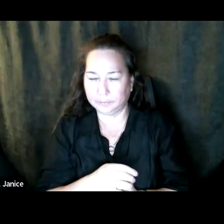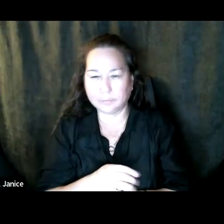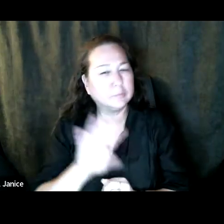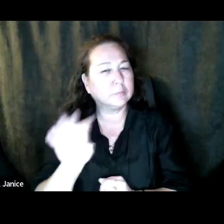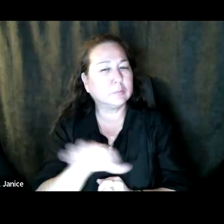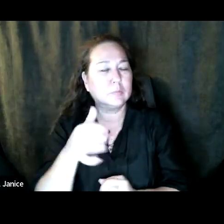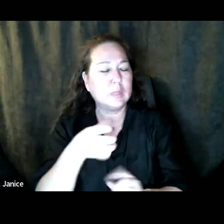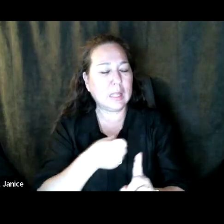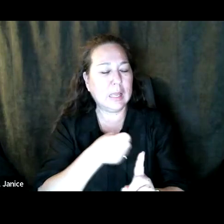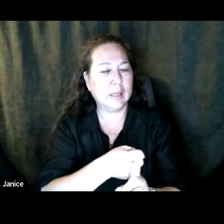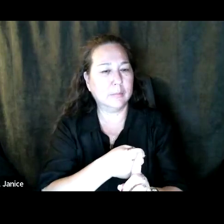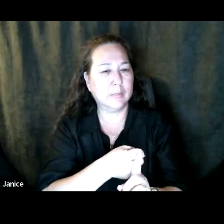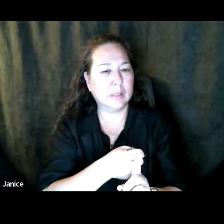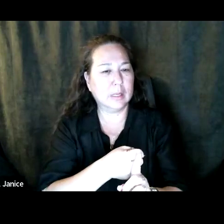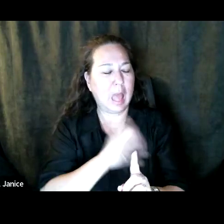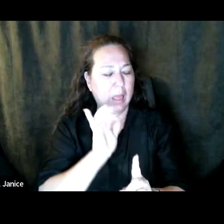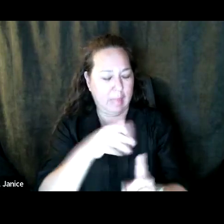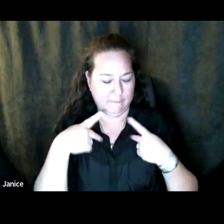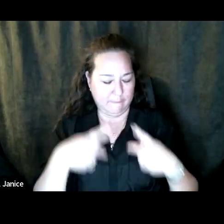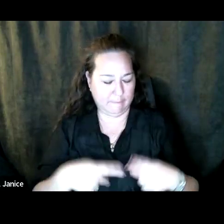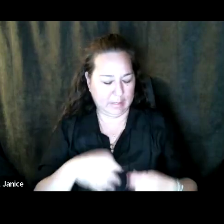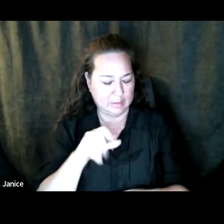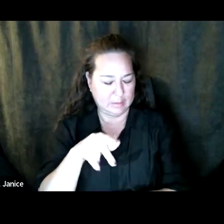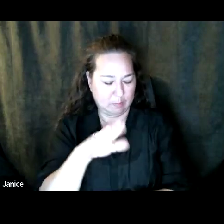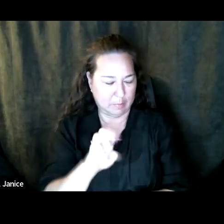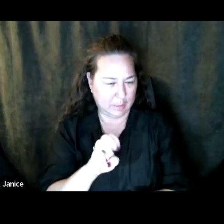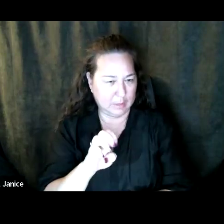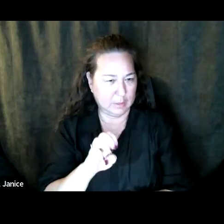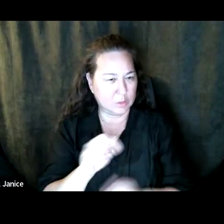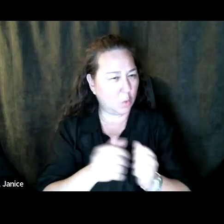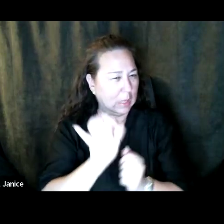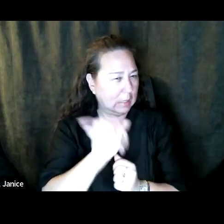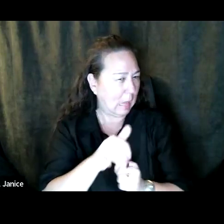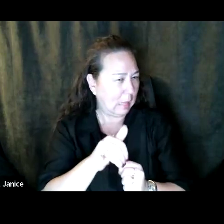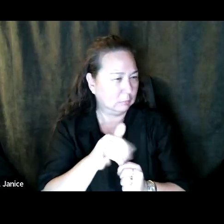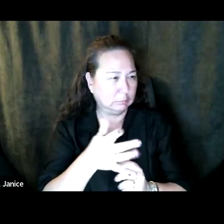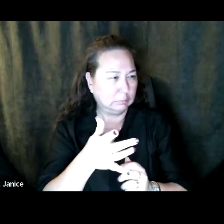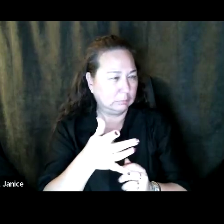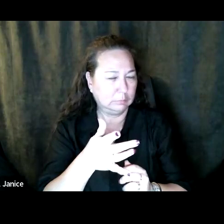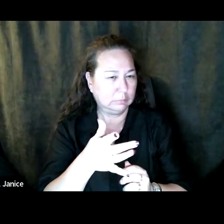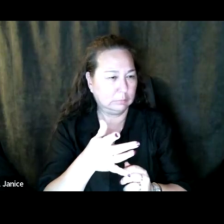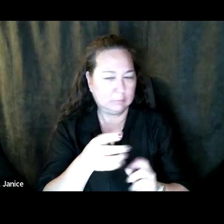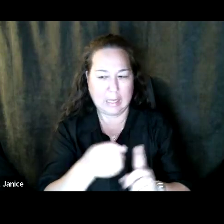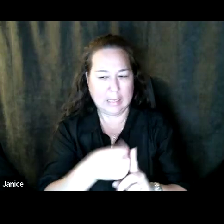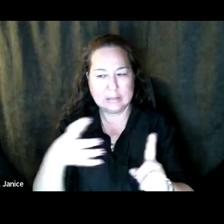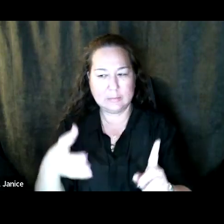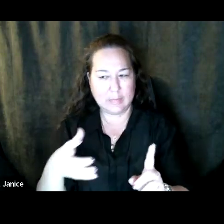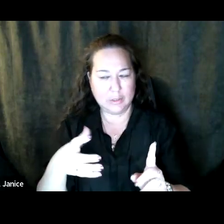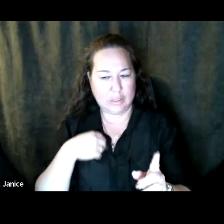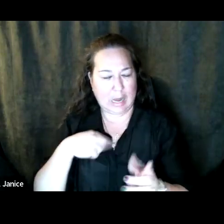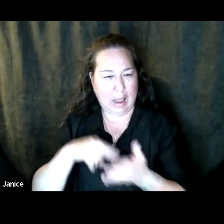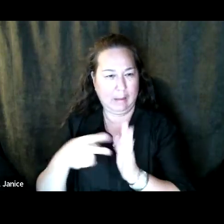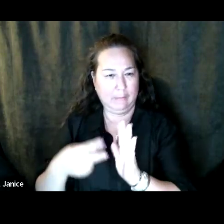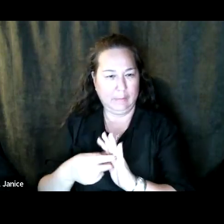terms of like the physical space that you'll need with the increase of the expansion, I mean?